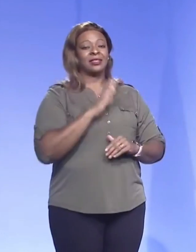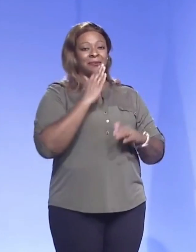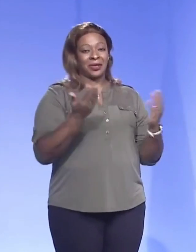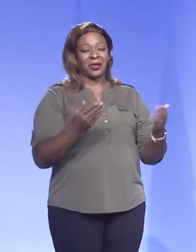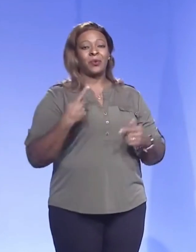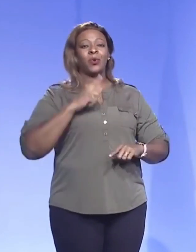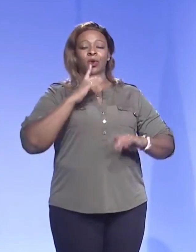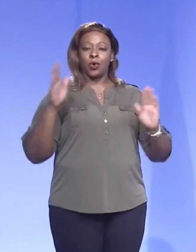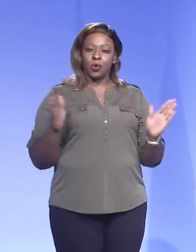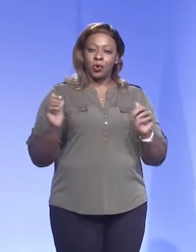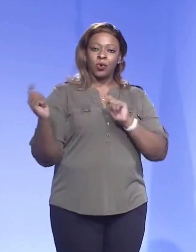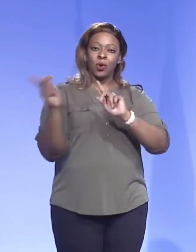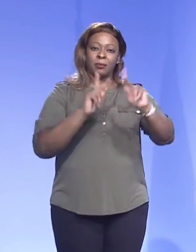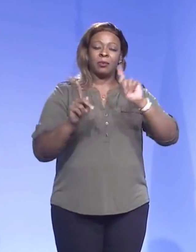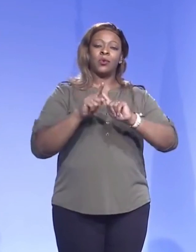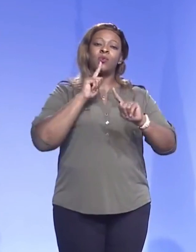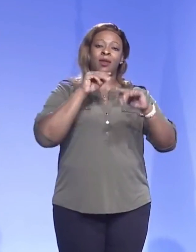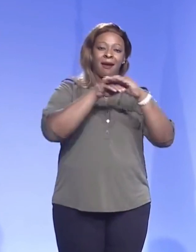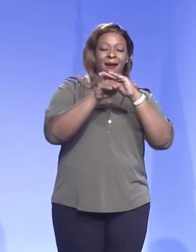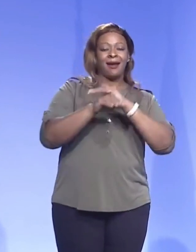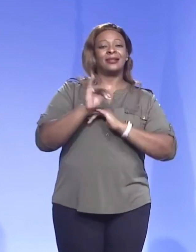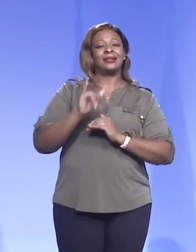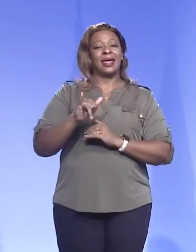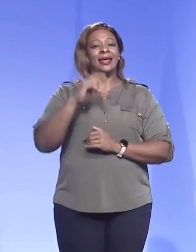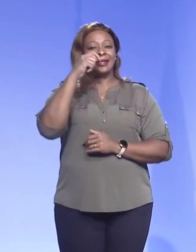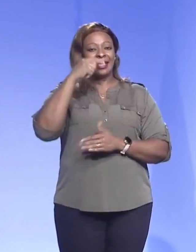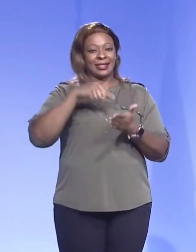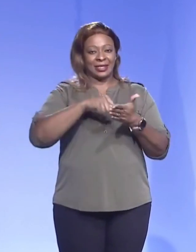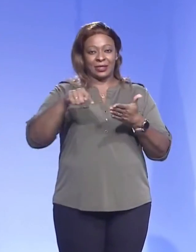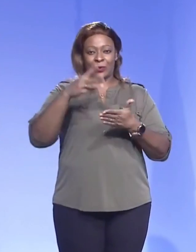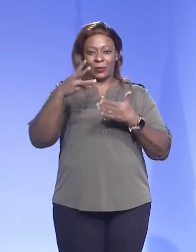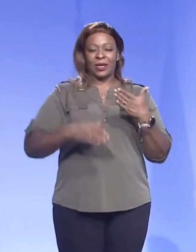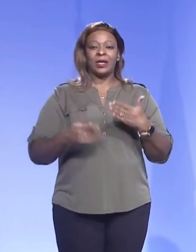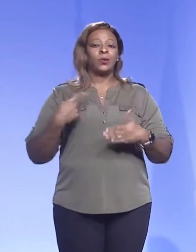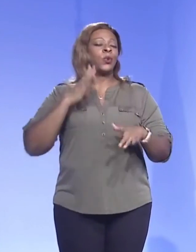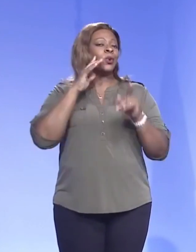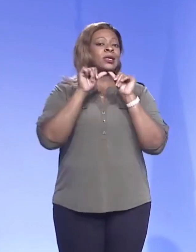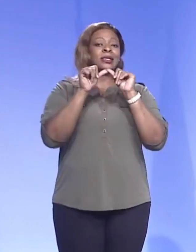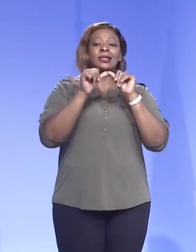really encourage people to access testing this weekend, and we'll